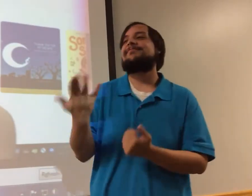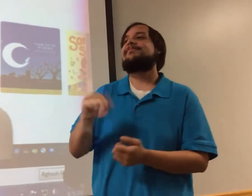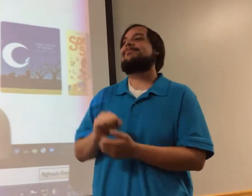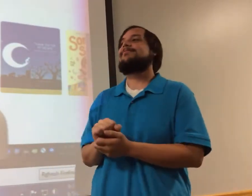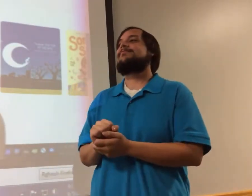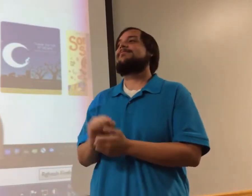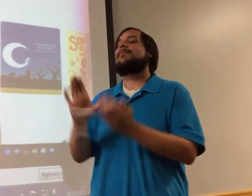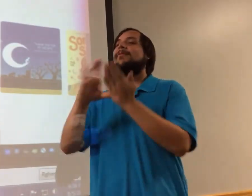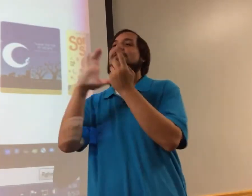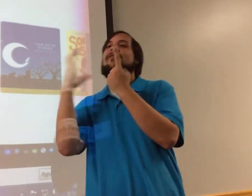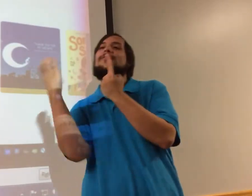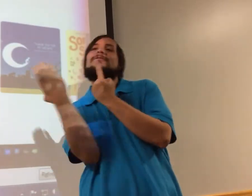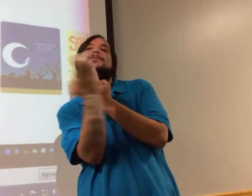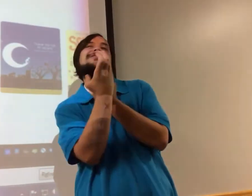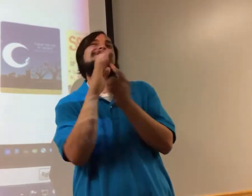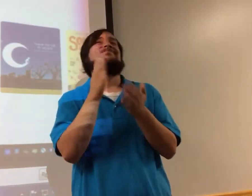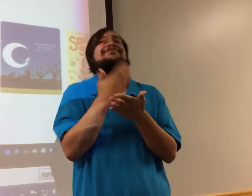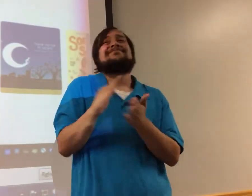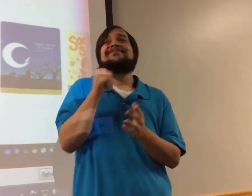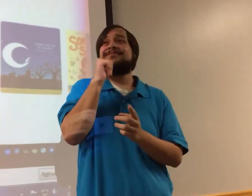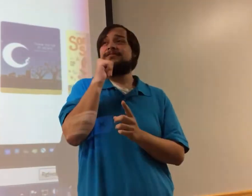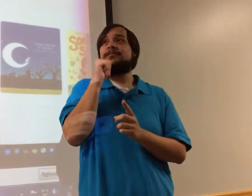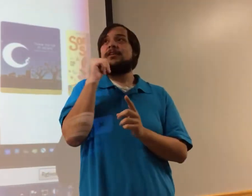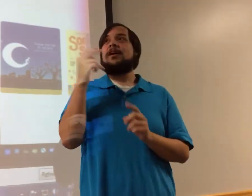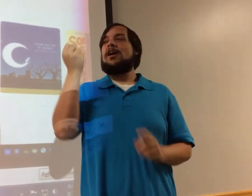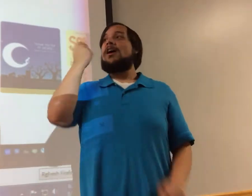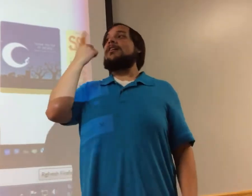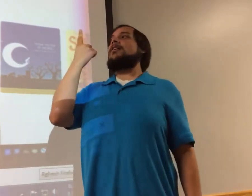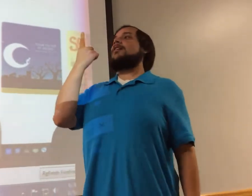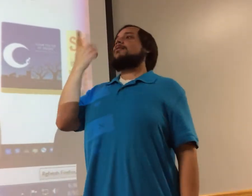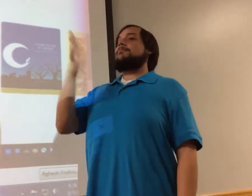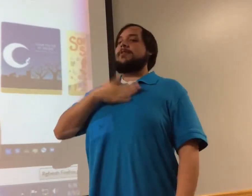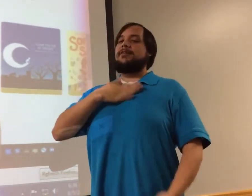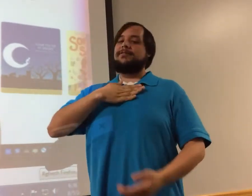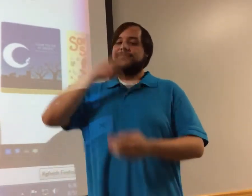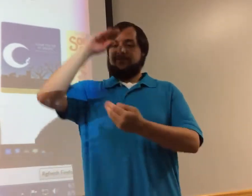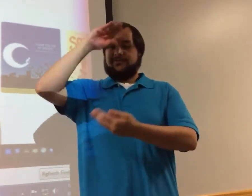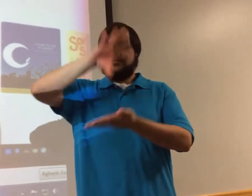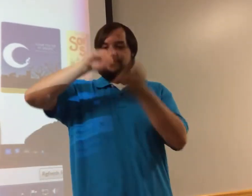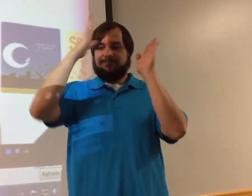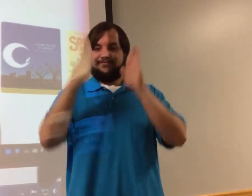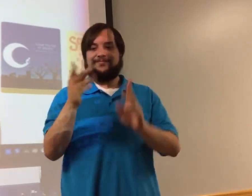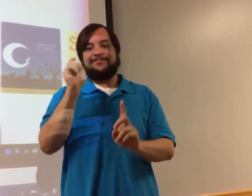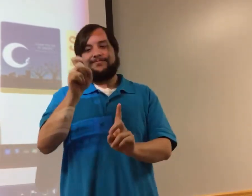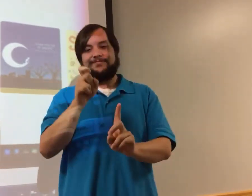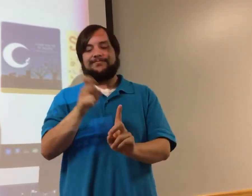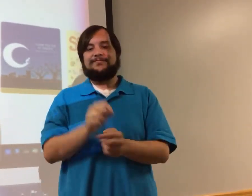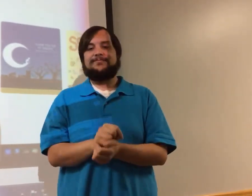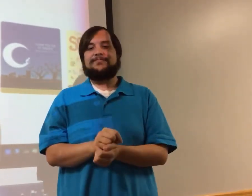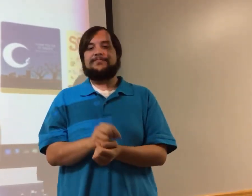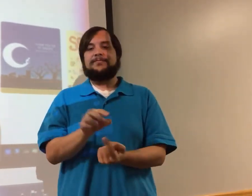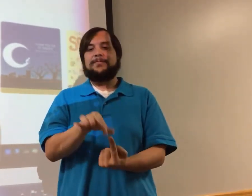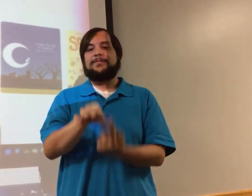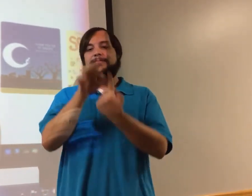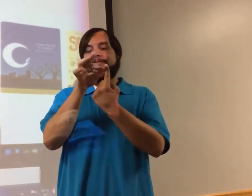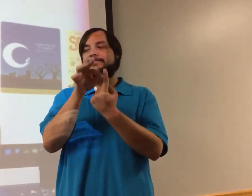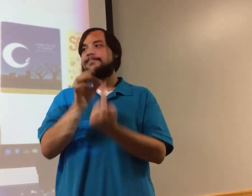of it is just not confronting the fact that my child needs something special.